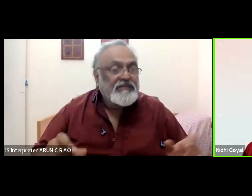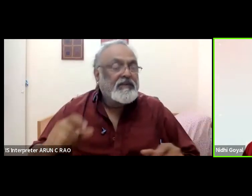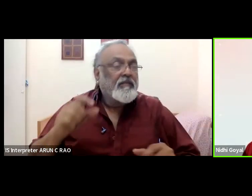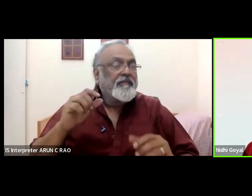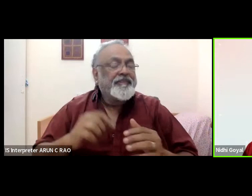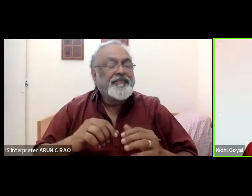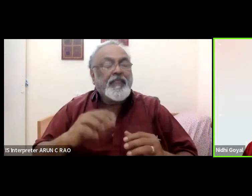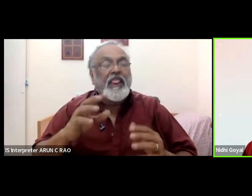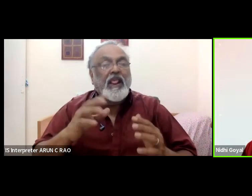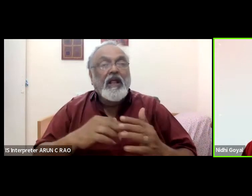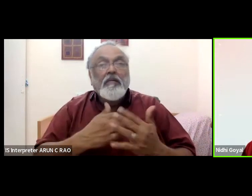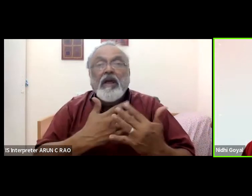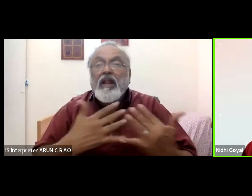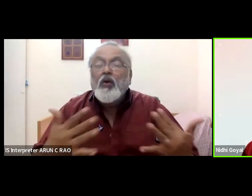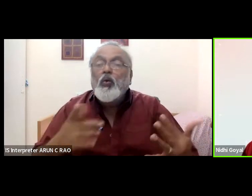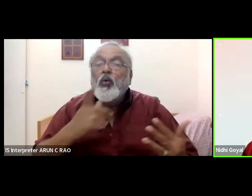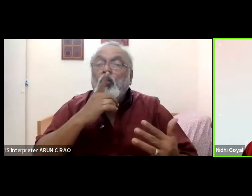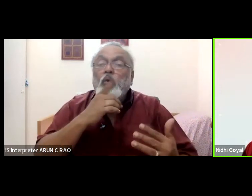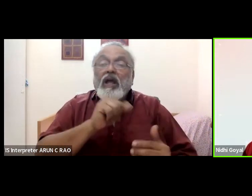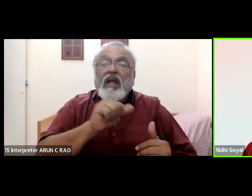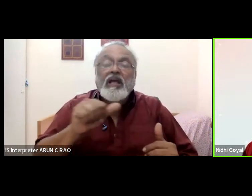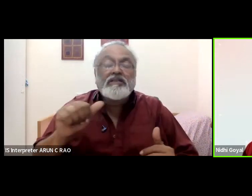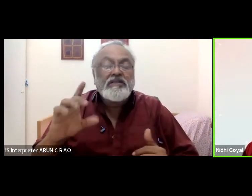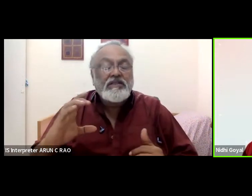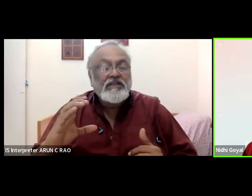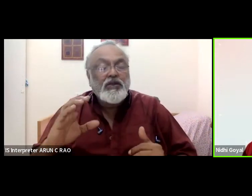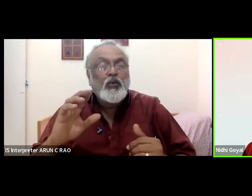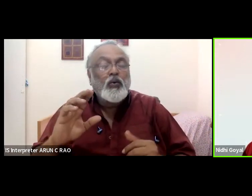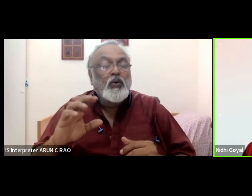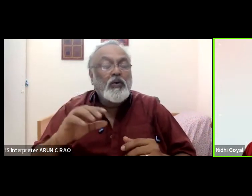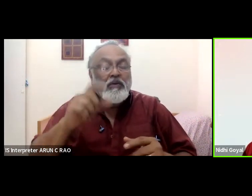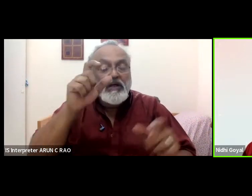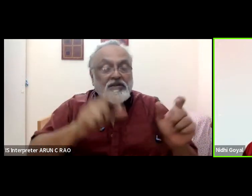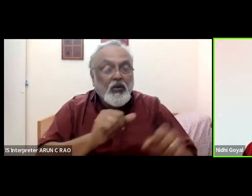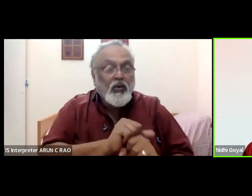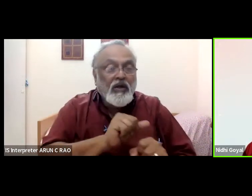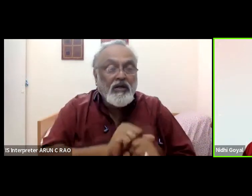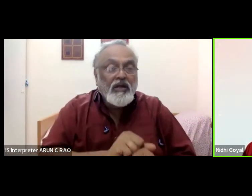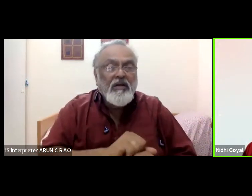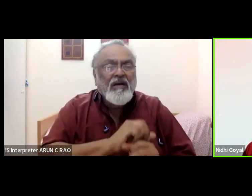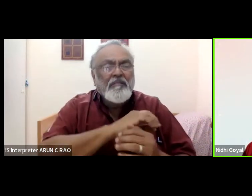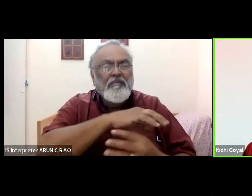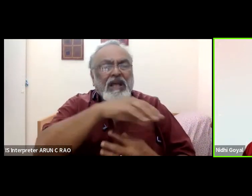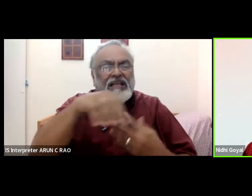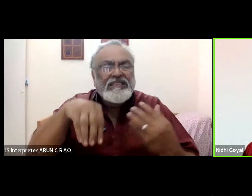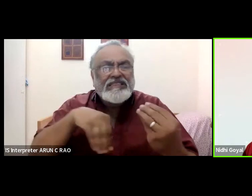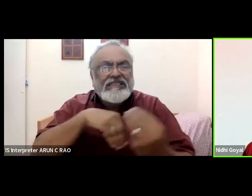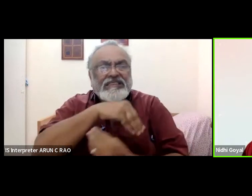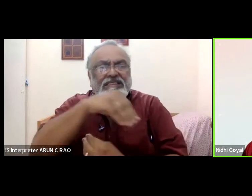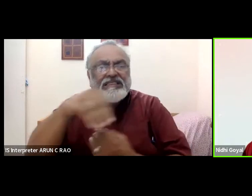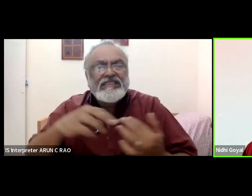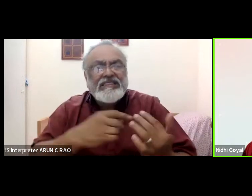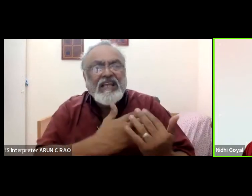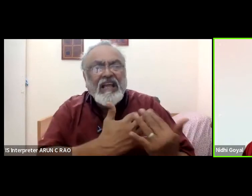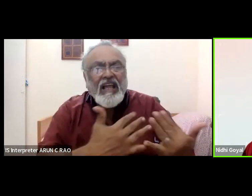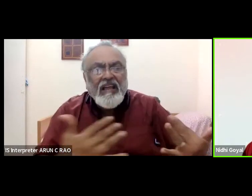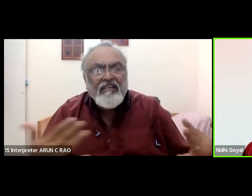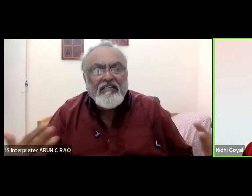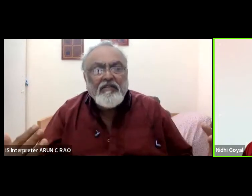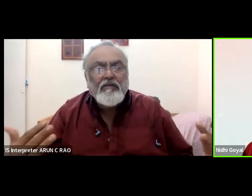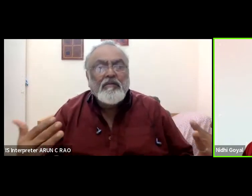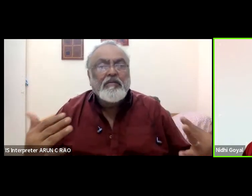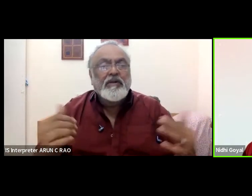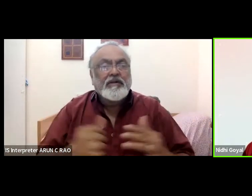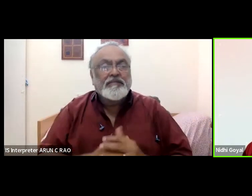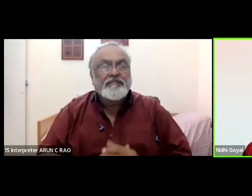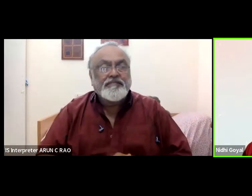AAC users, right? And queer persons with disabilities, having them at the table. So thinking about a